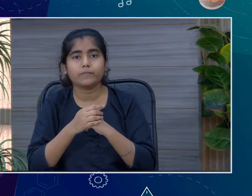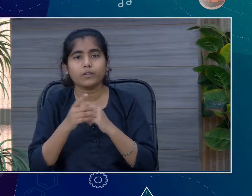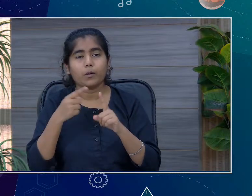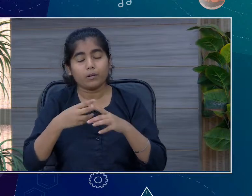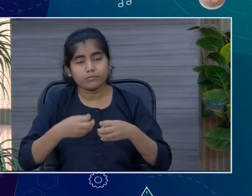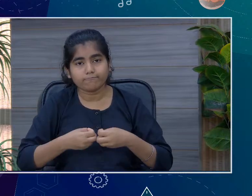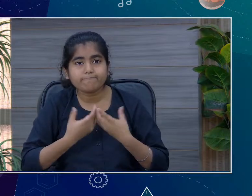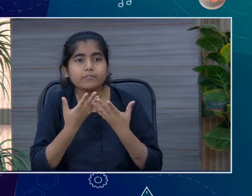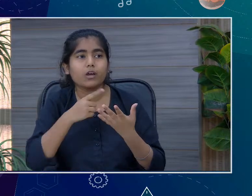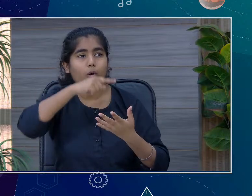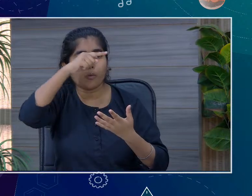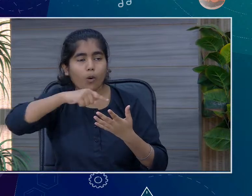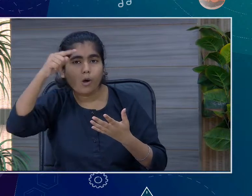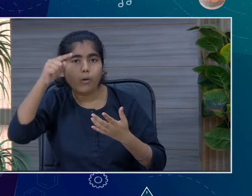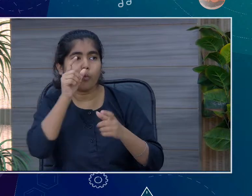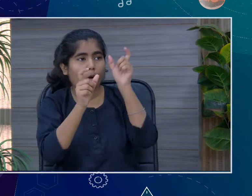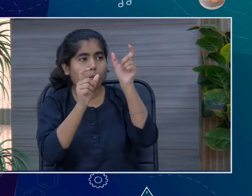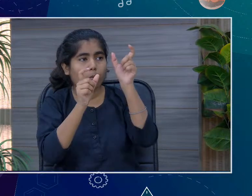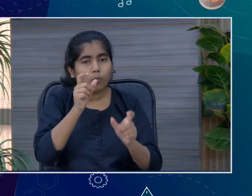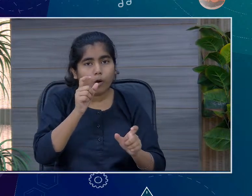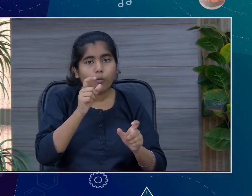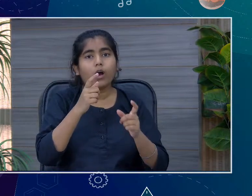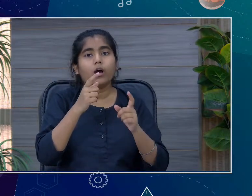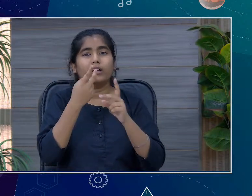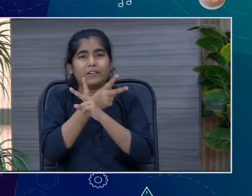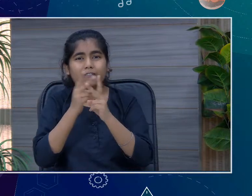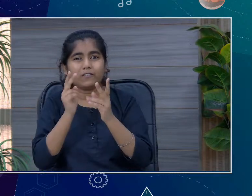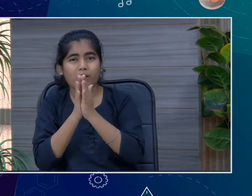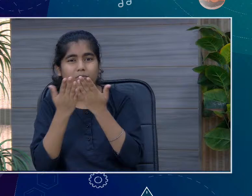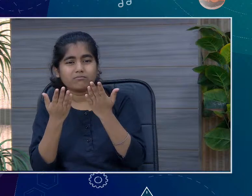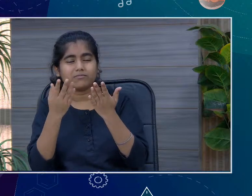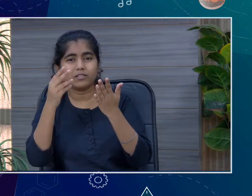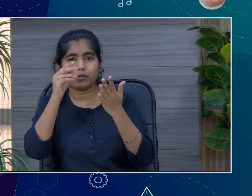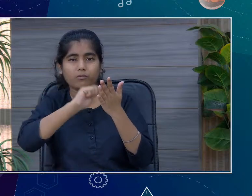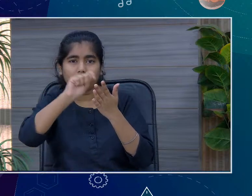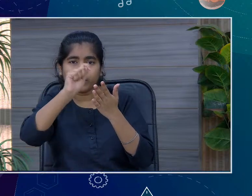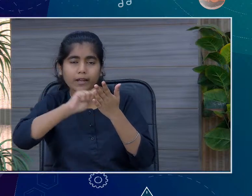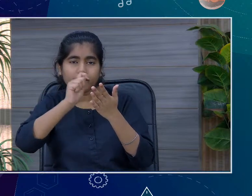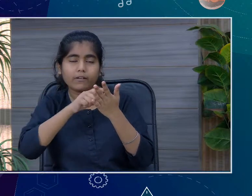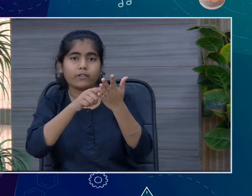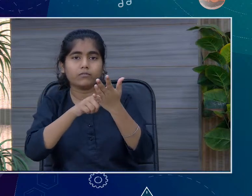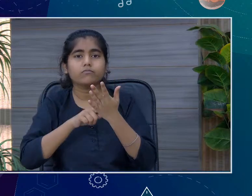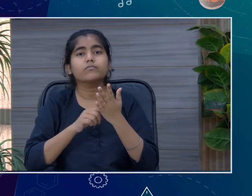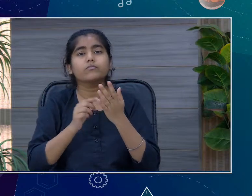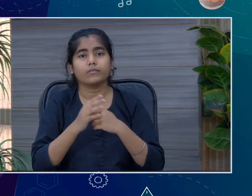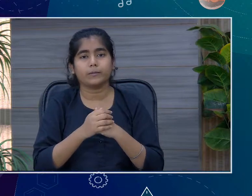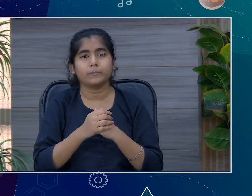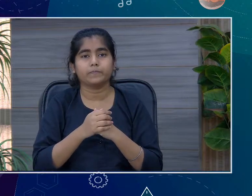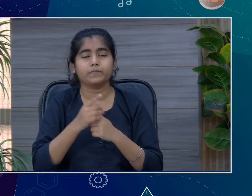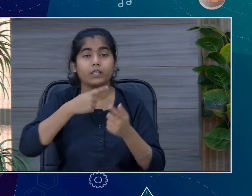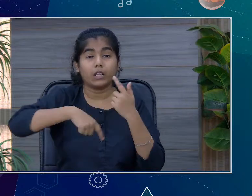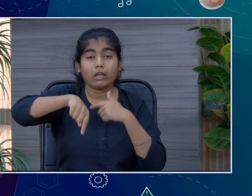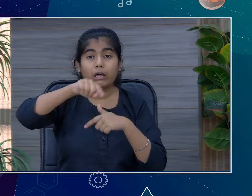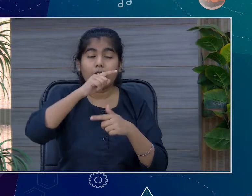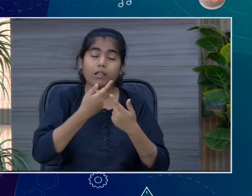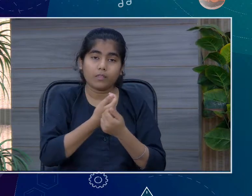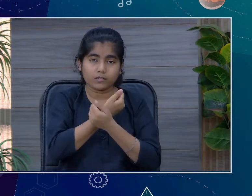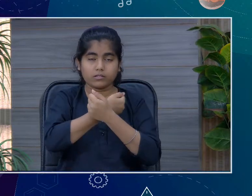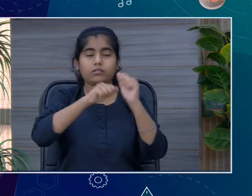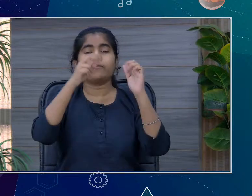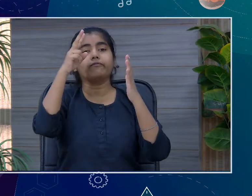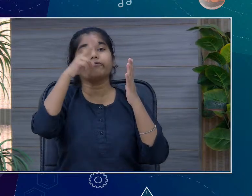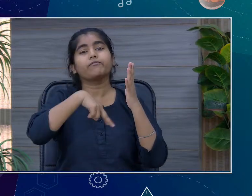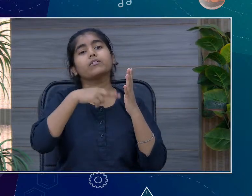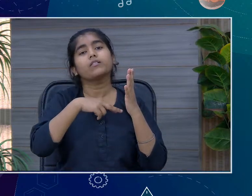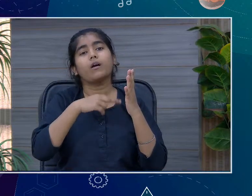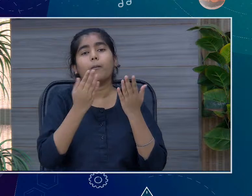different variety of words, different variety of text. Then they started connecting themselves with the text, and then they become independent readers.